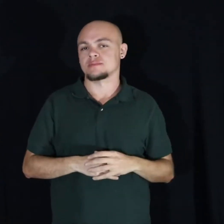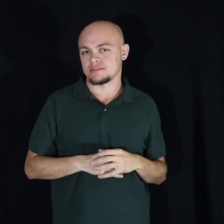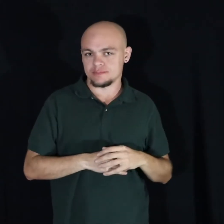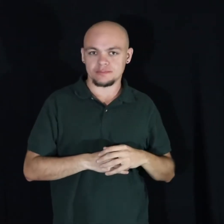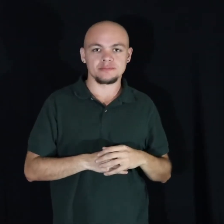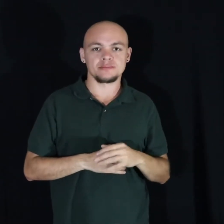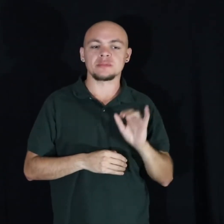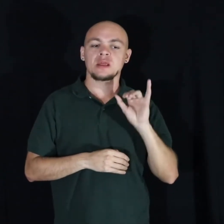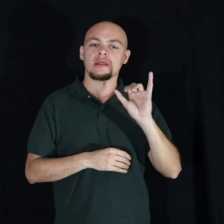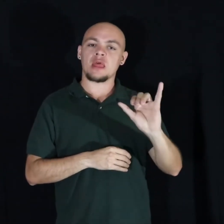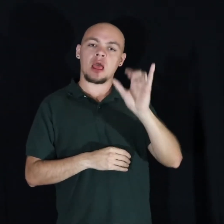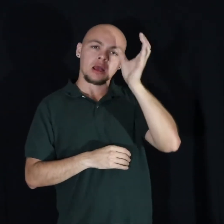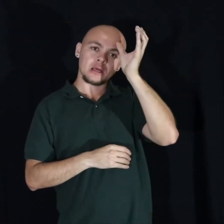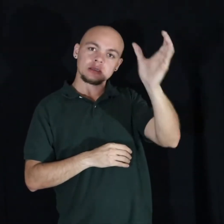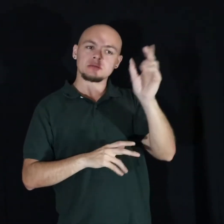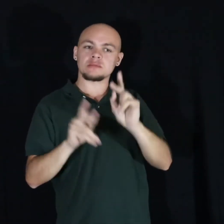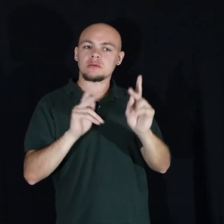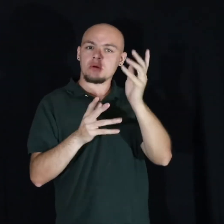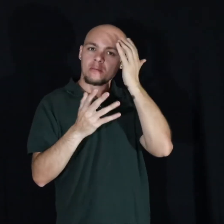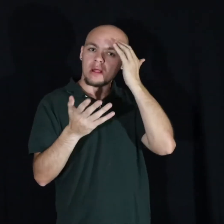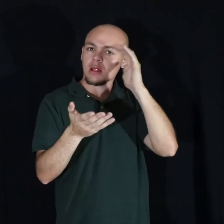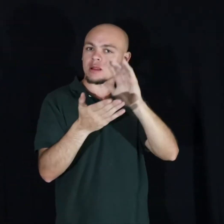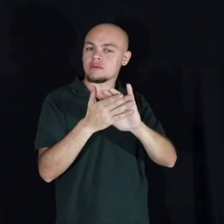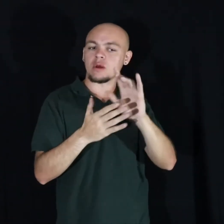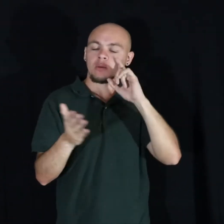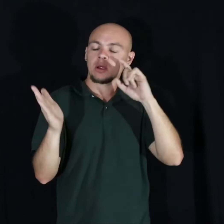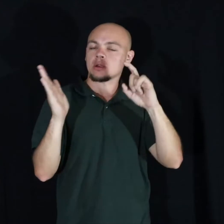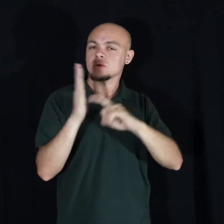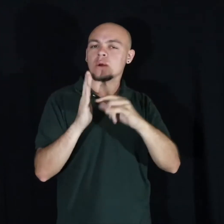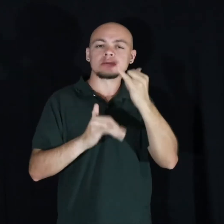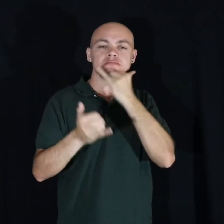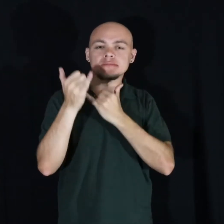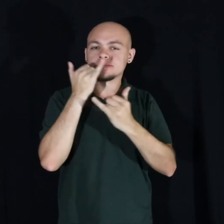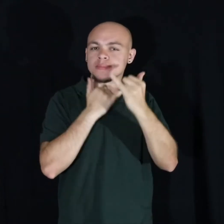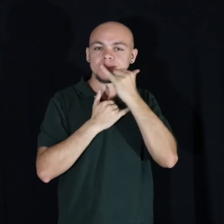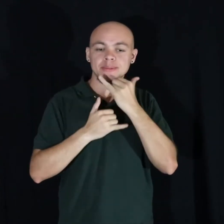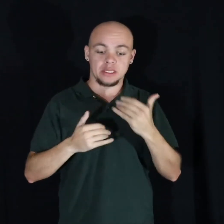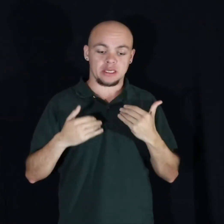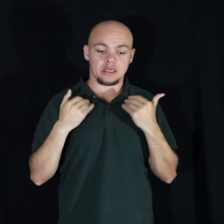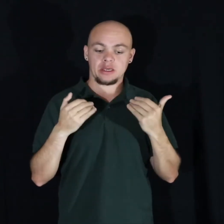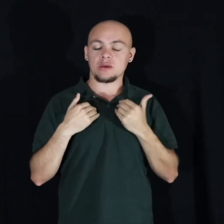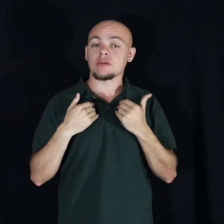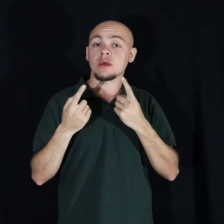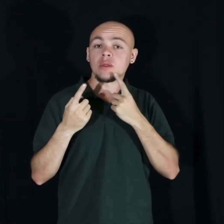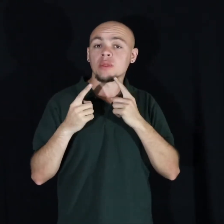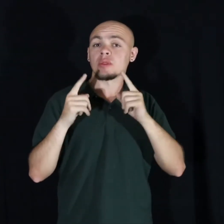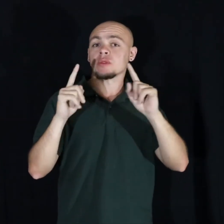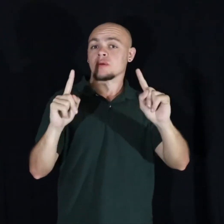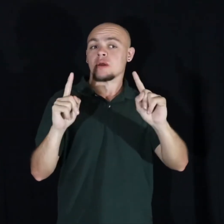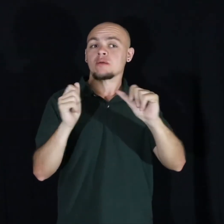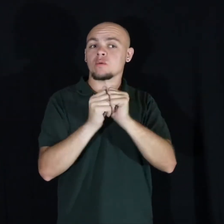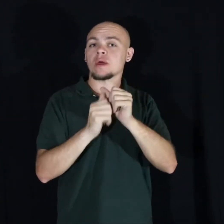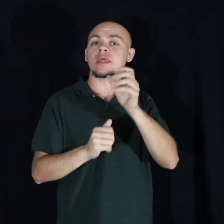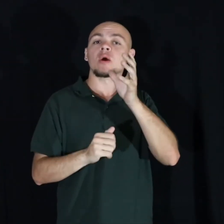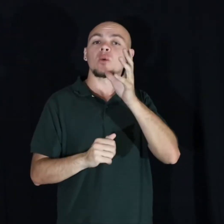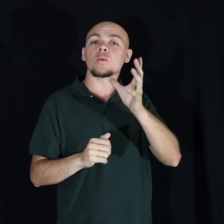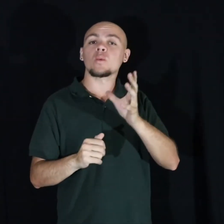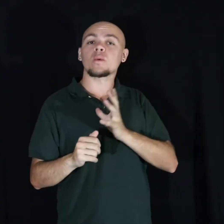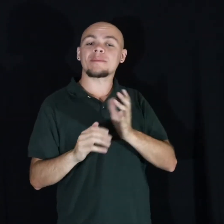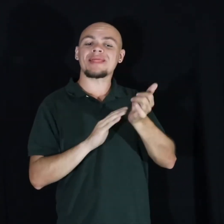by this concept so much we found it errors in which the majority of the youth thrive in female-dominated